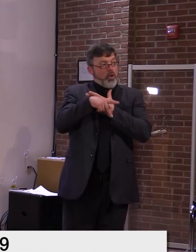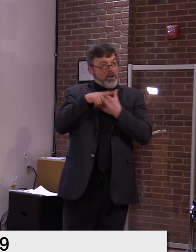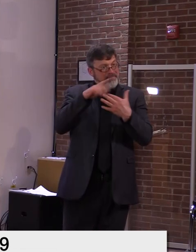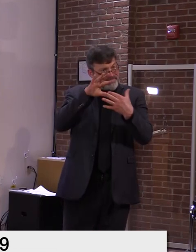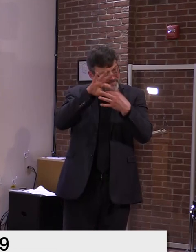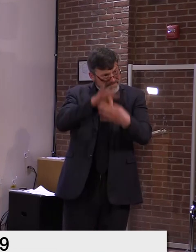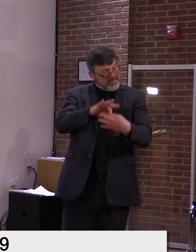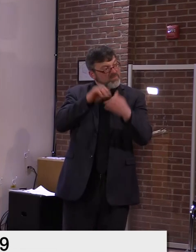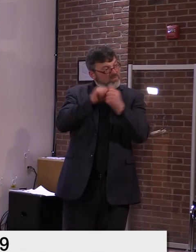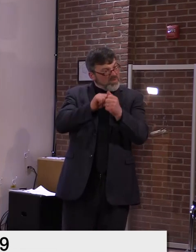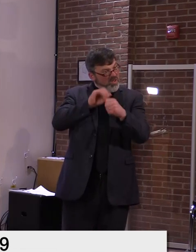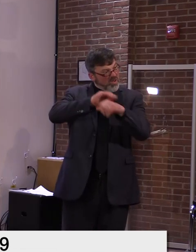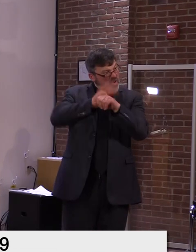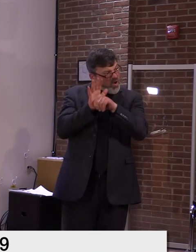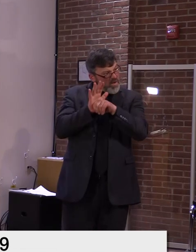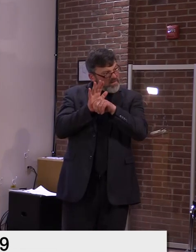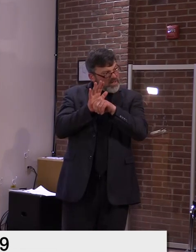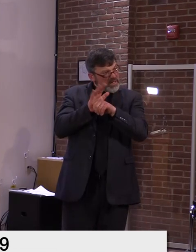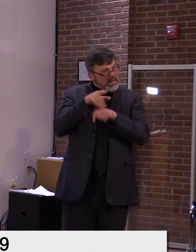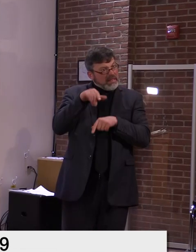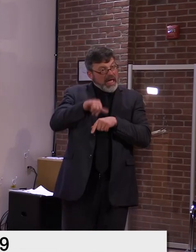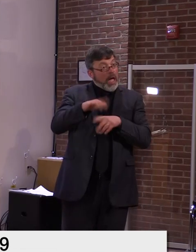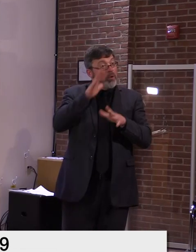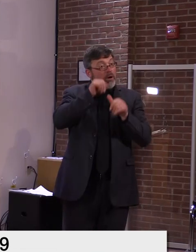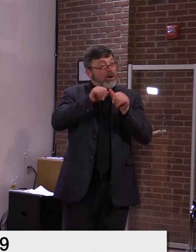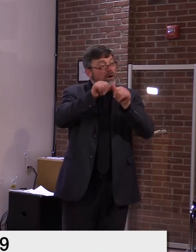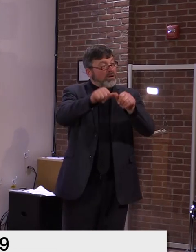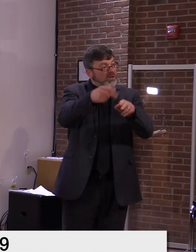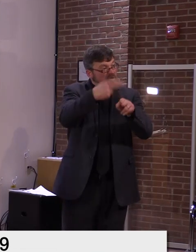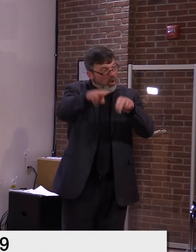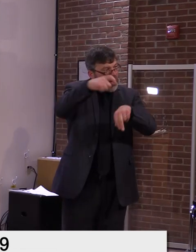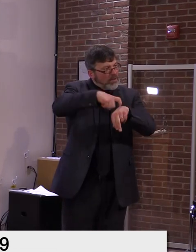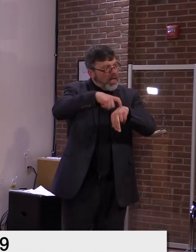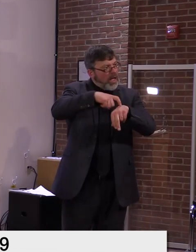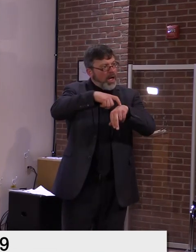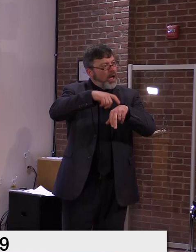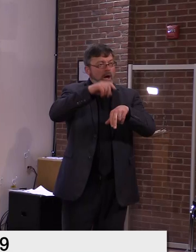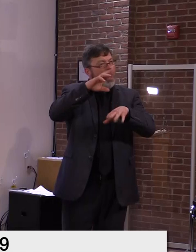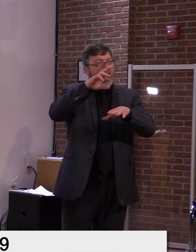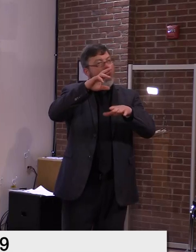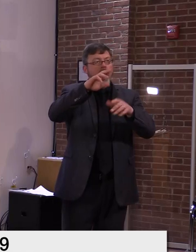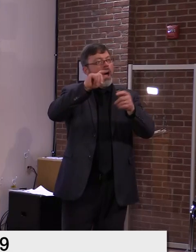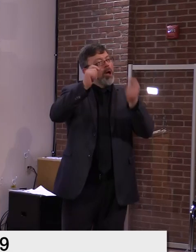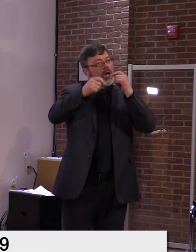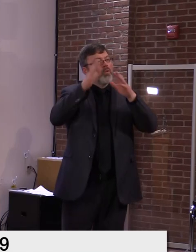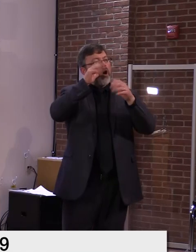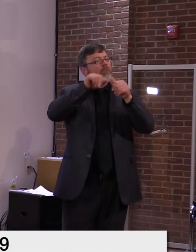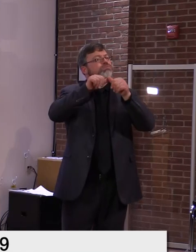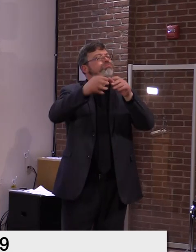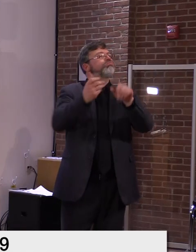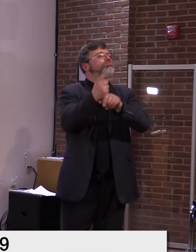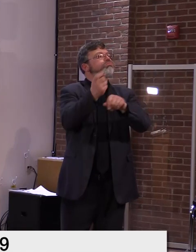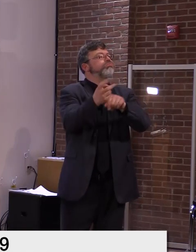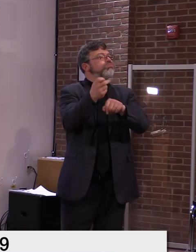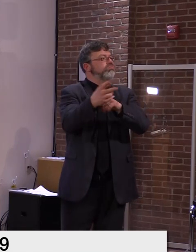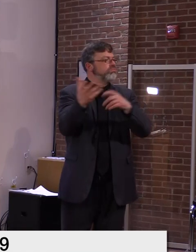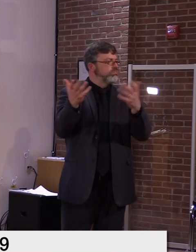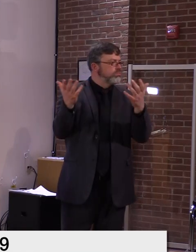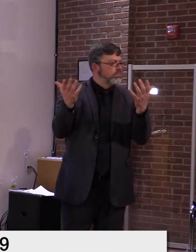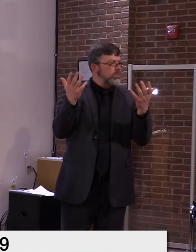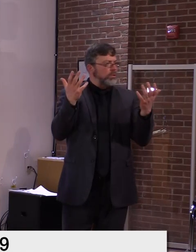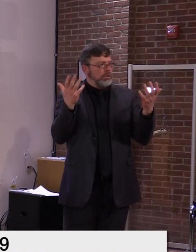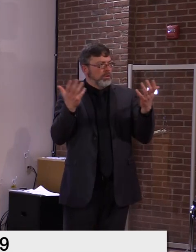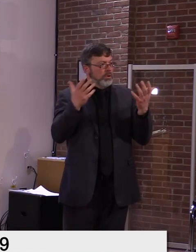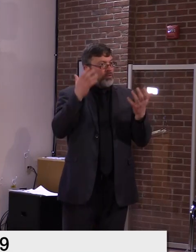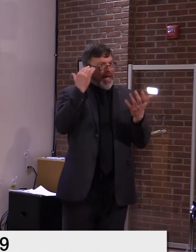be also a permanent solution moving forward in the next few years to the education that may have been lost over the past year?